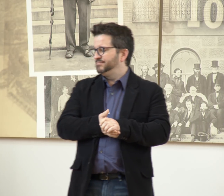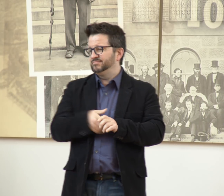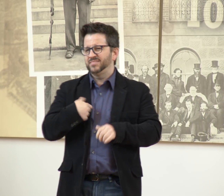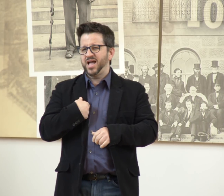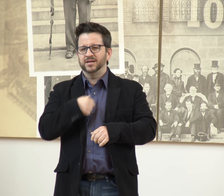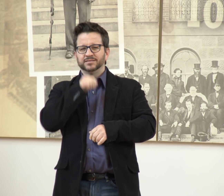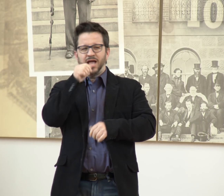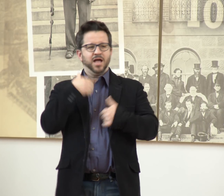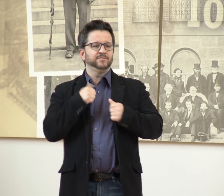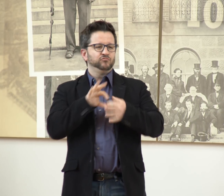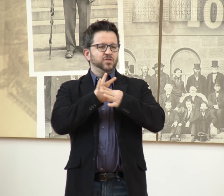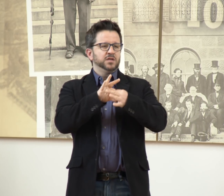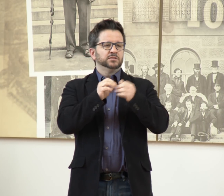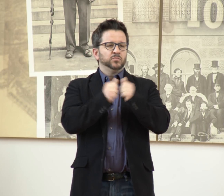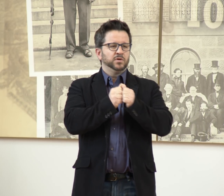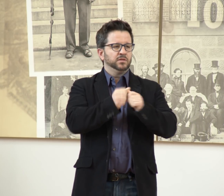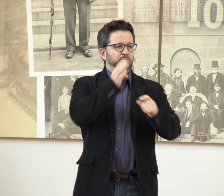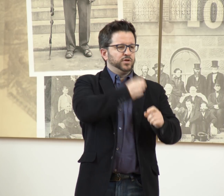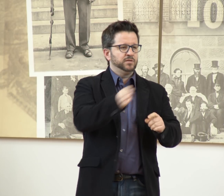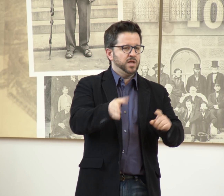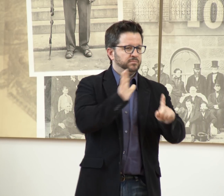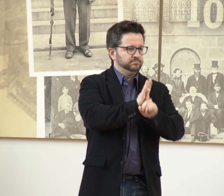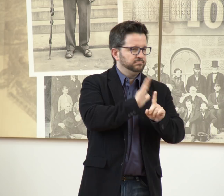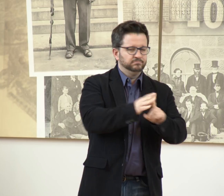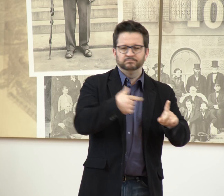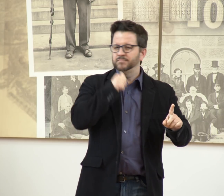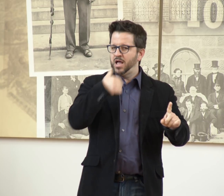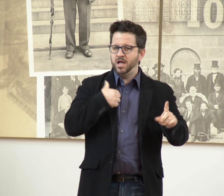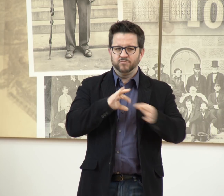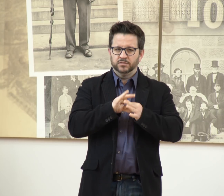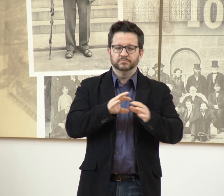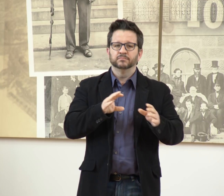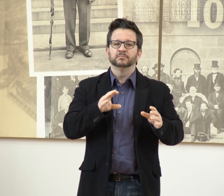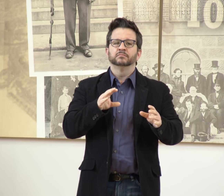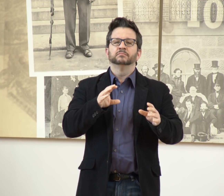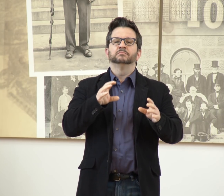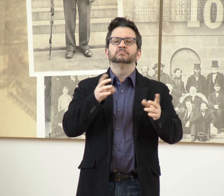out that way. I didn't have a personal relationship with Bernard Bragg.